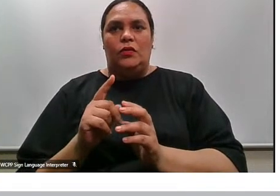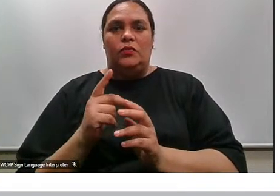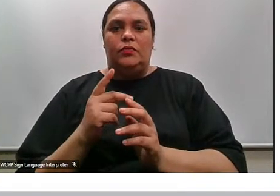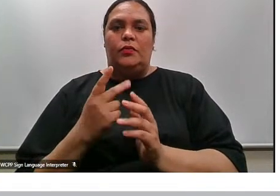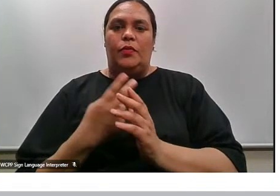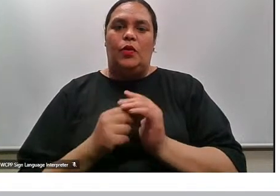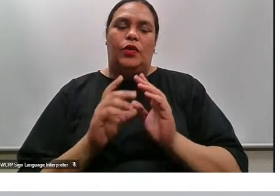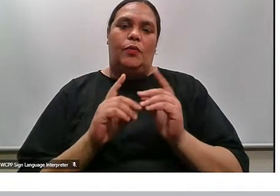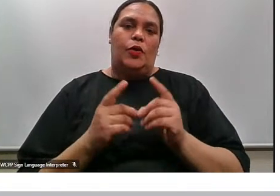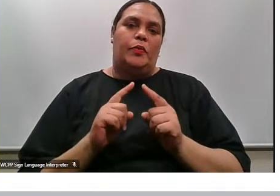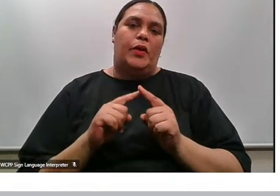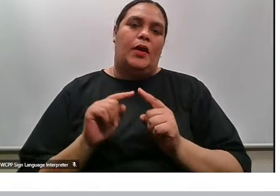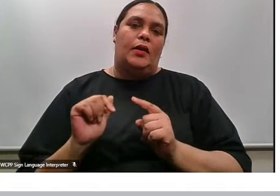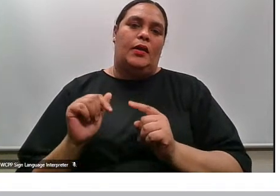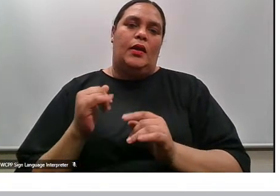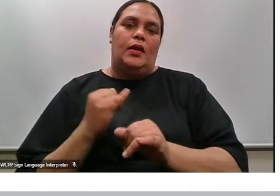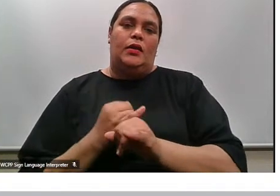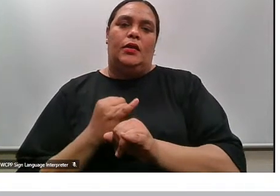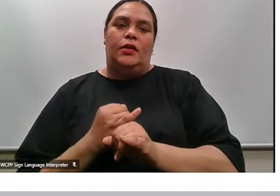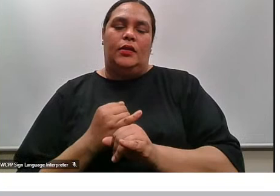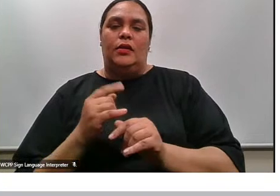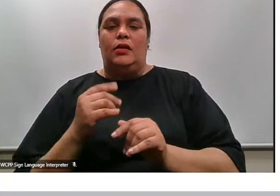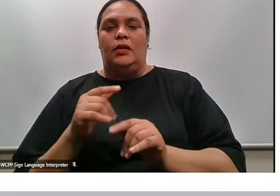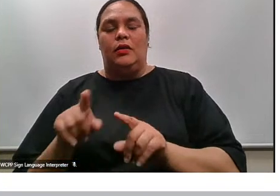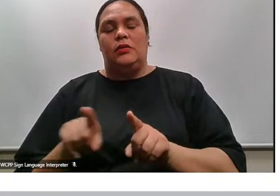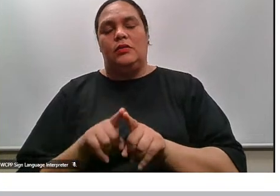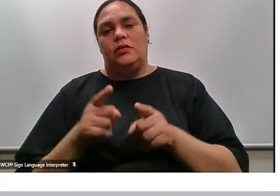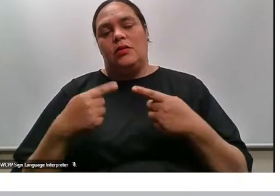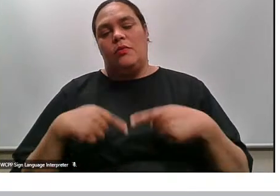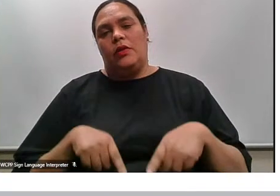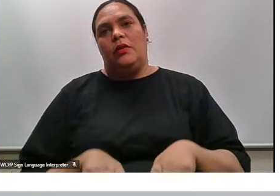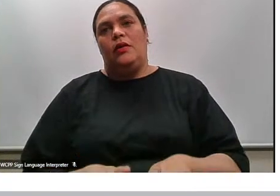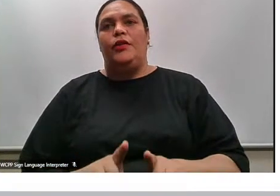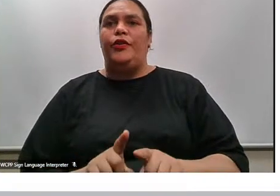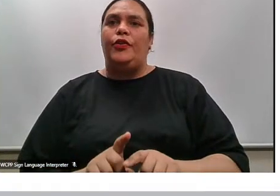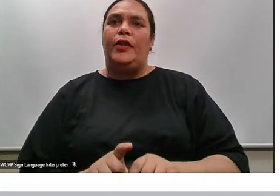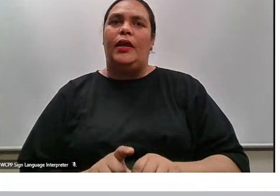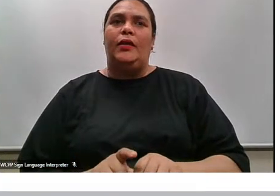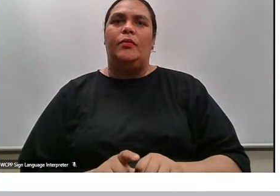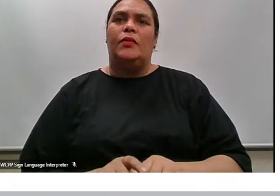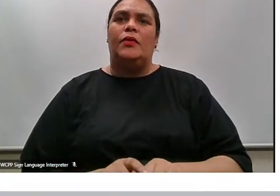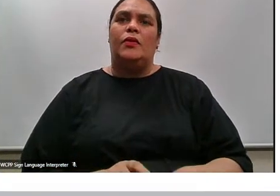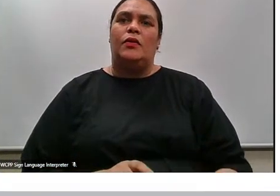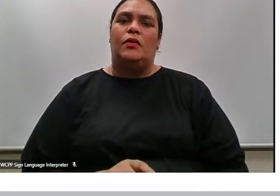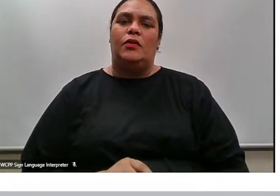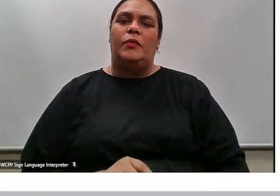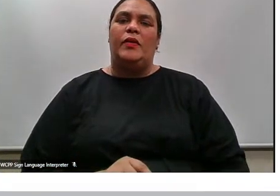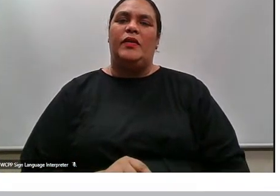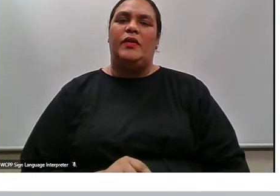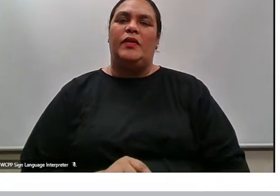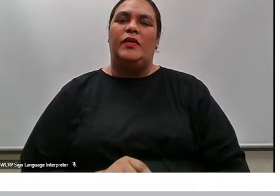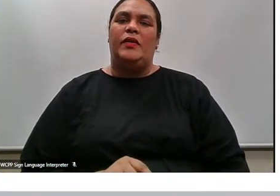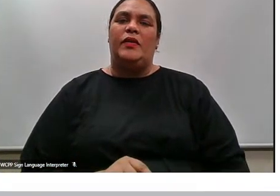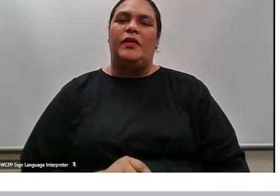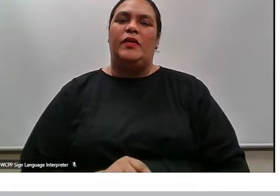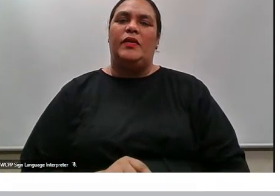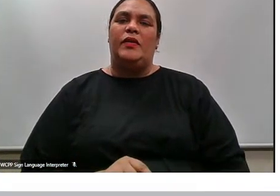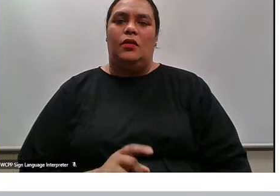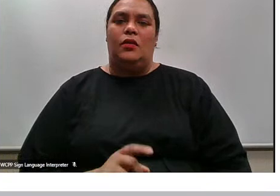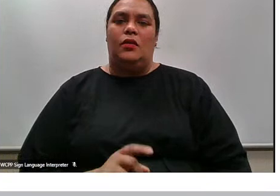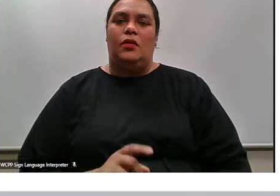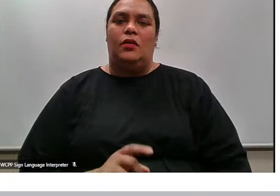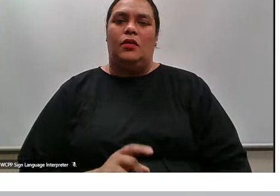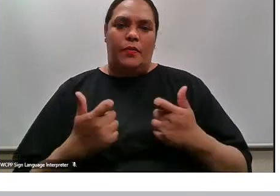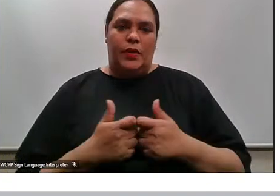well as that of the entity simultaneously. In other words, members of the committee,